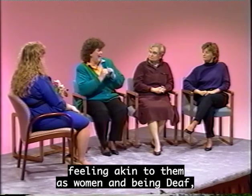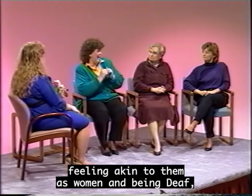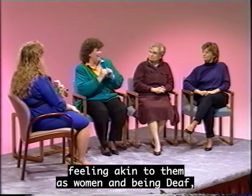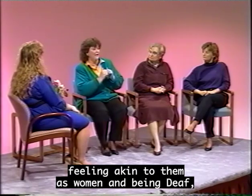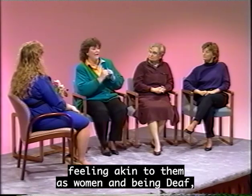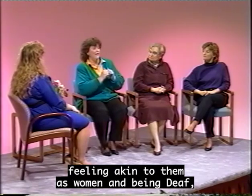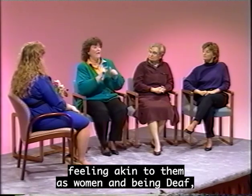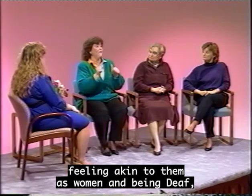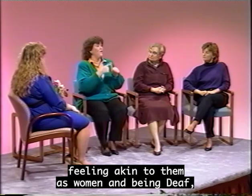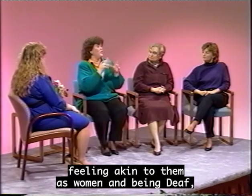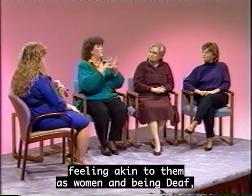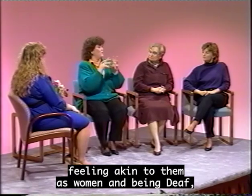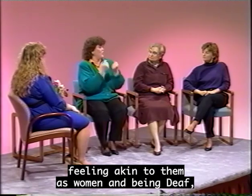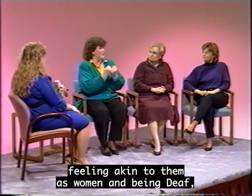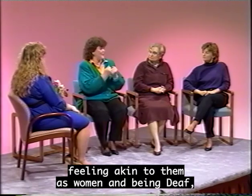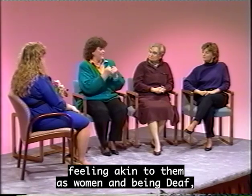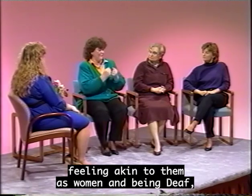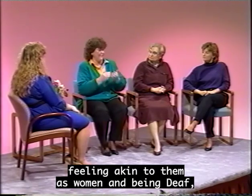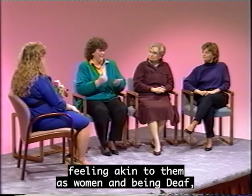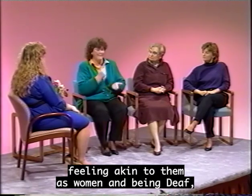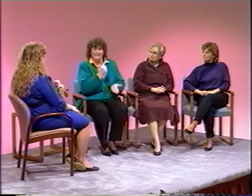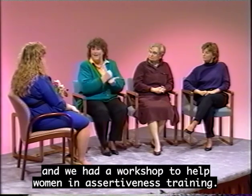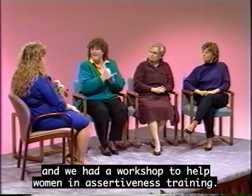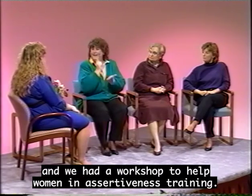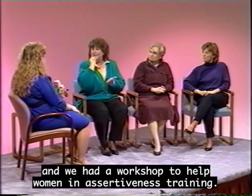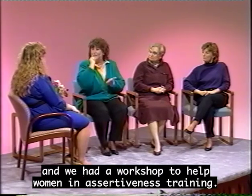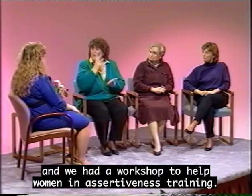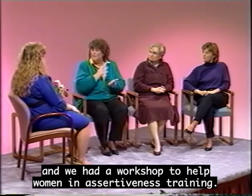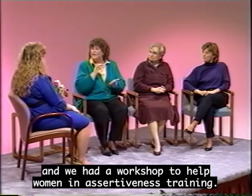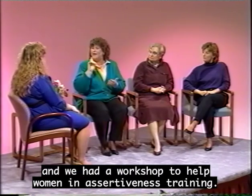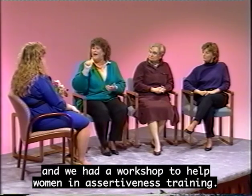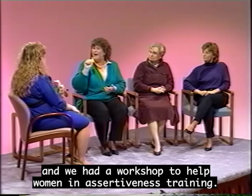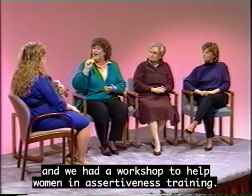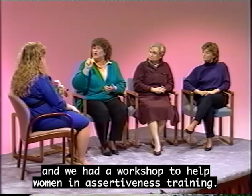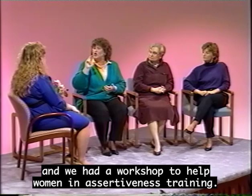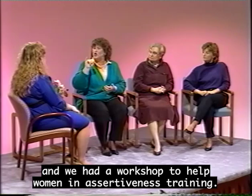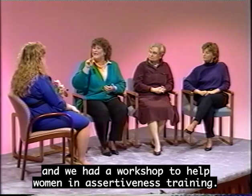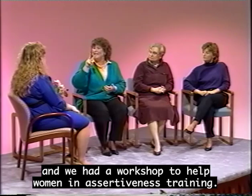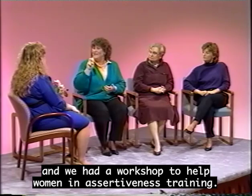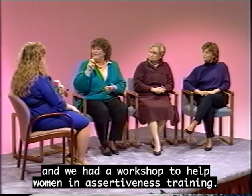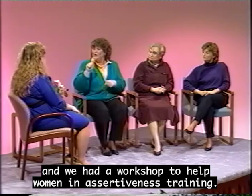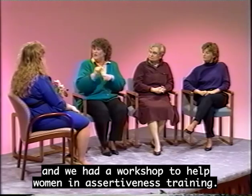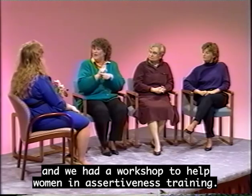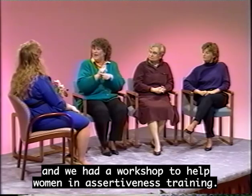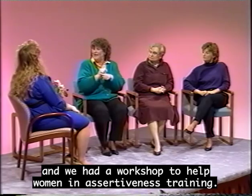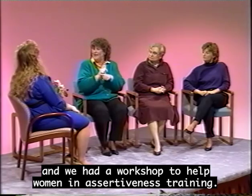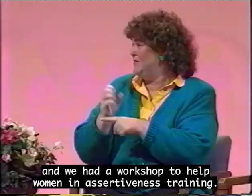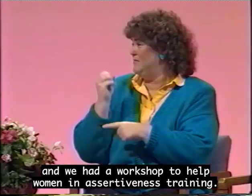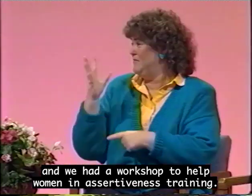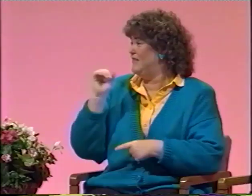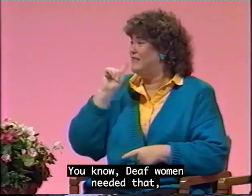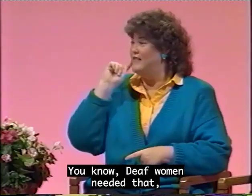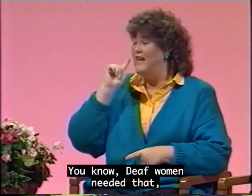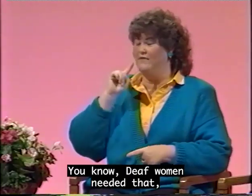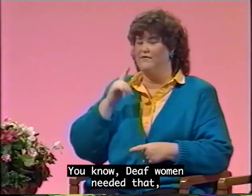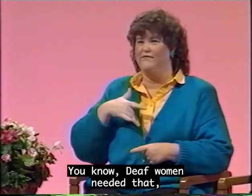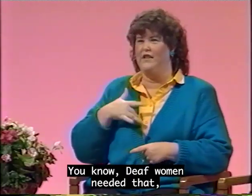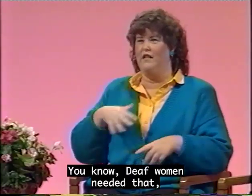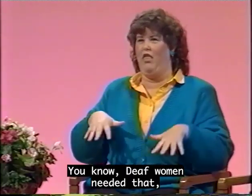to them as women and being deaf, and we had a workshop to help women. In assertiveness training, deaf